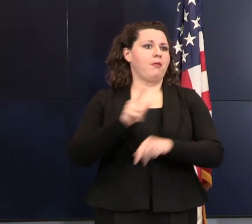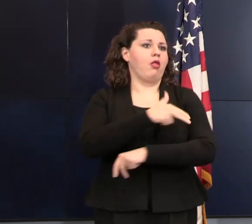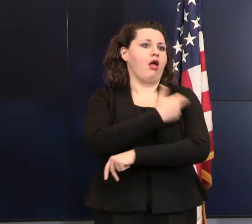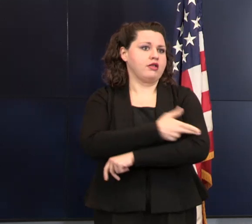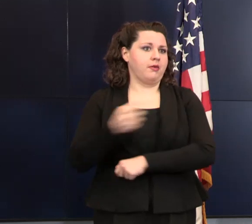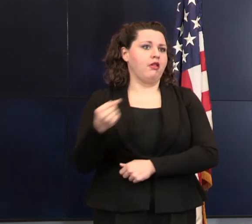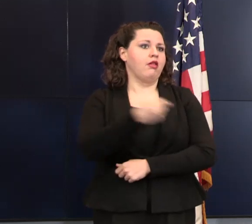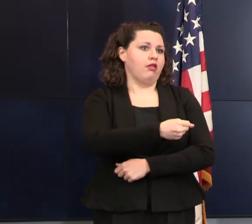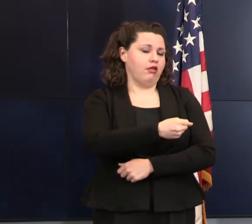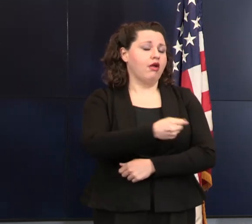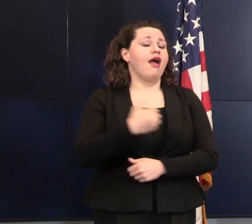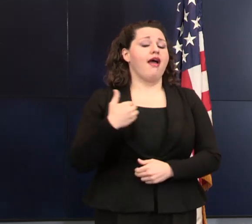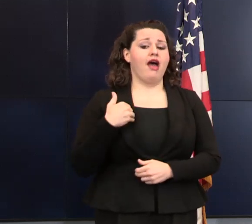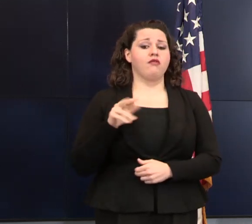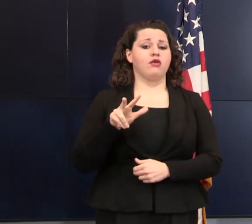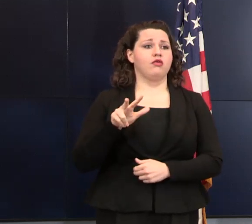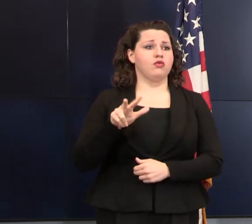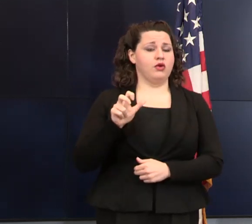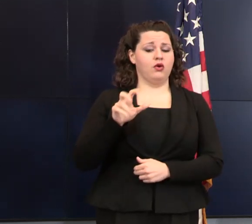hospitalized, and we have